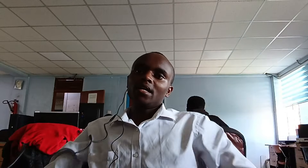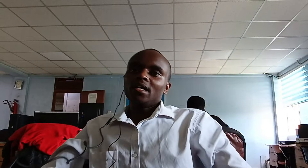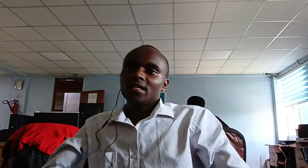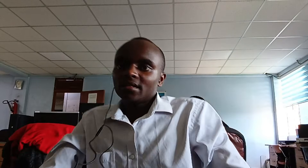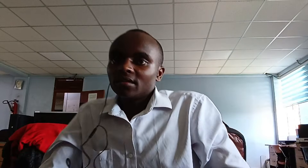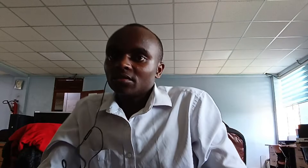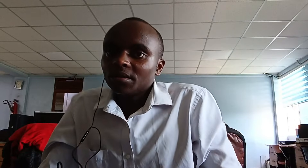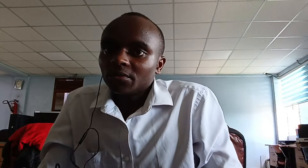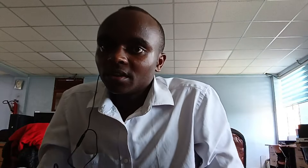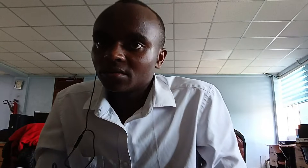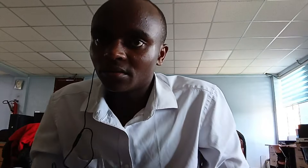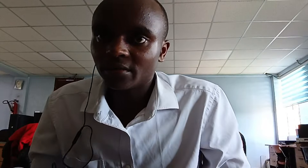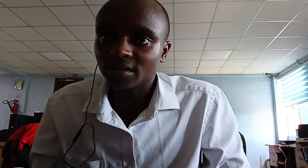Any other topic you want us to revise on?